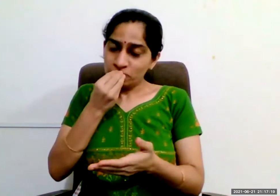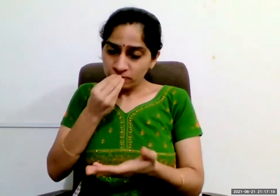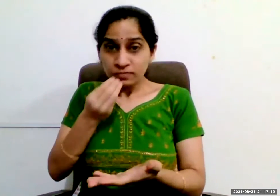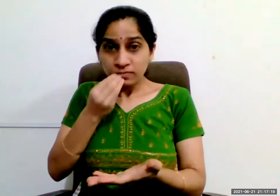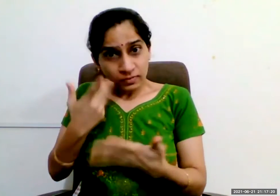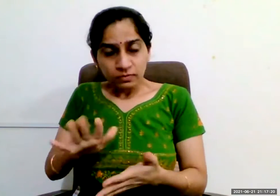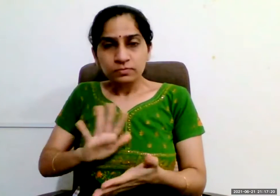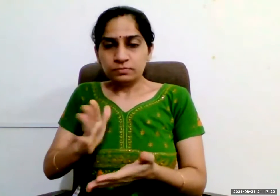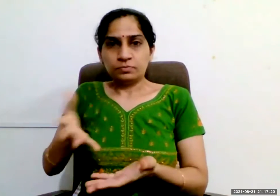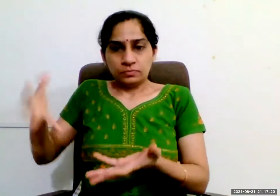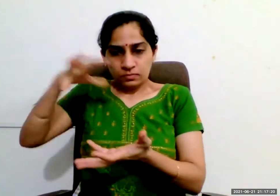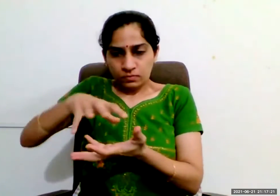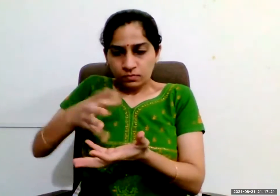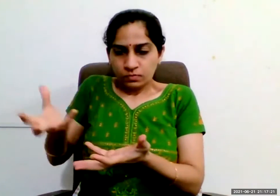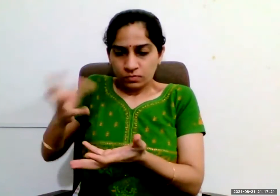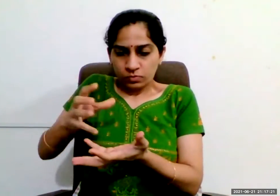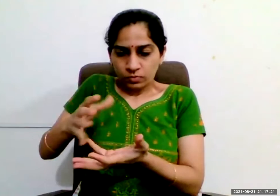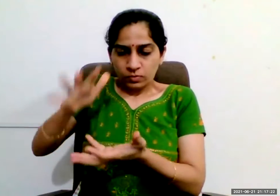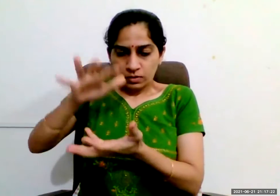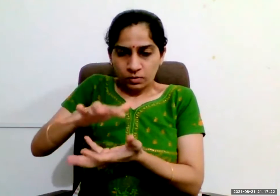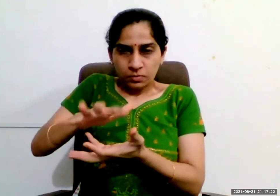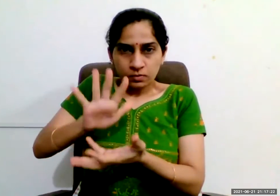then they will pack for the entire year.